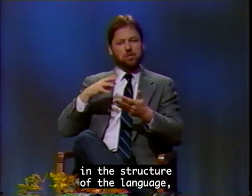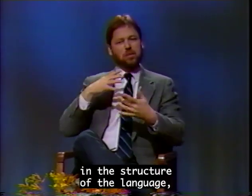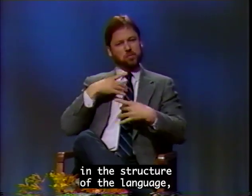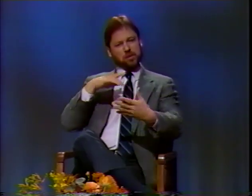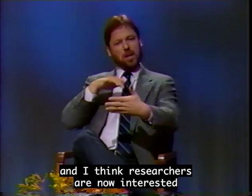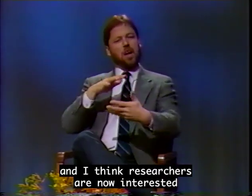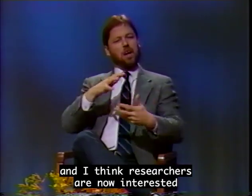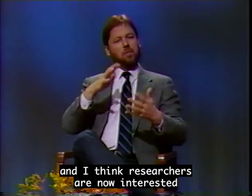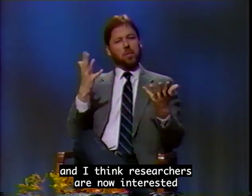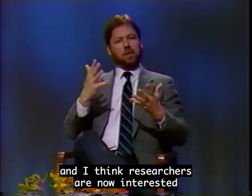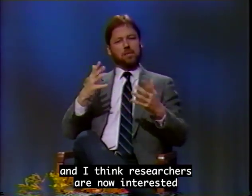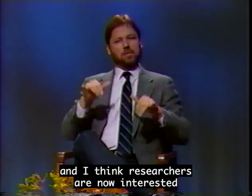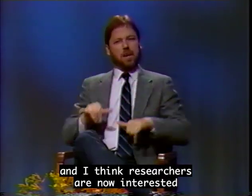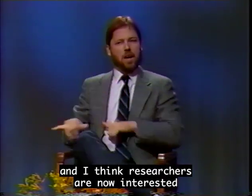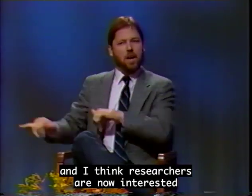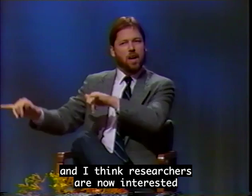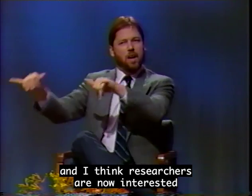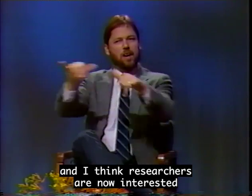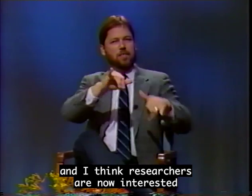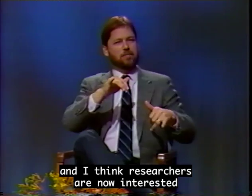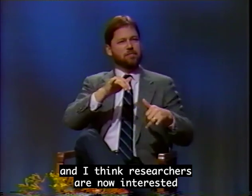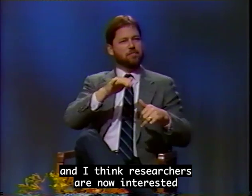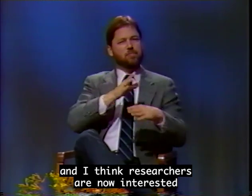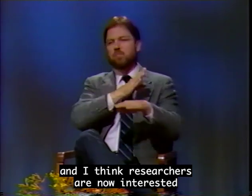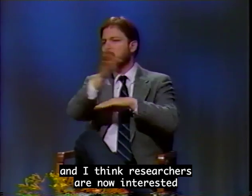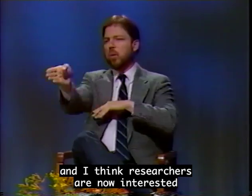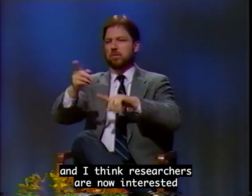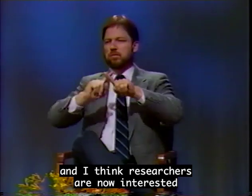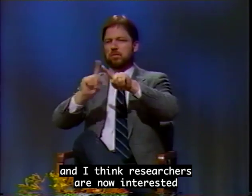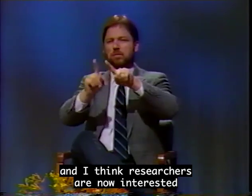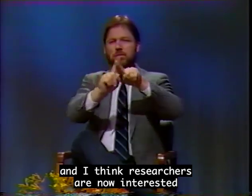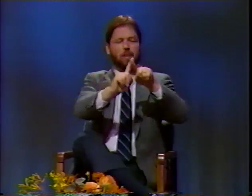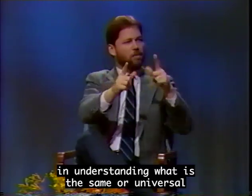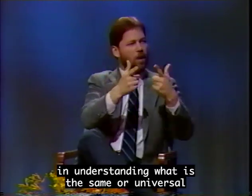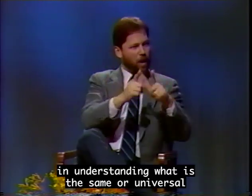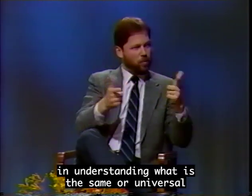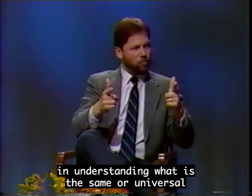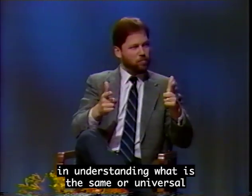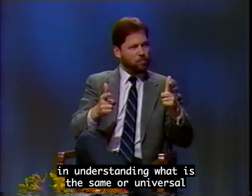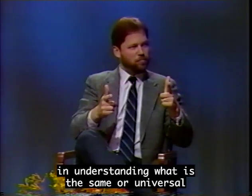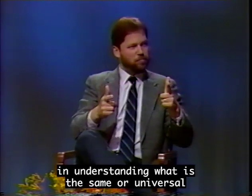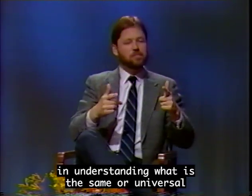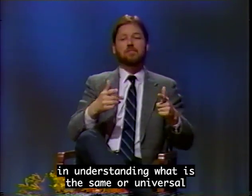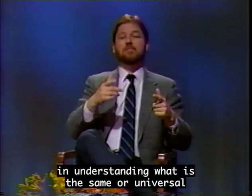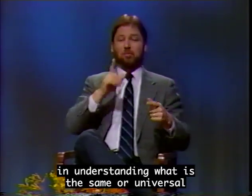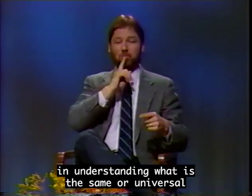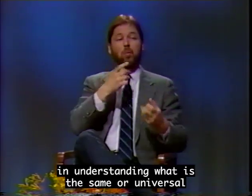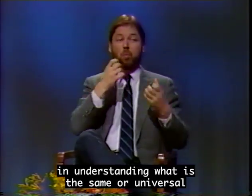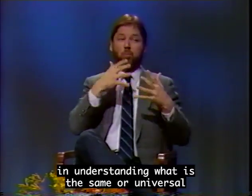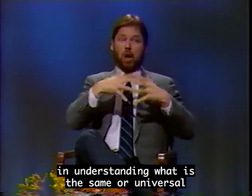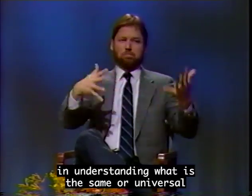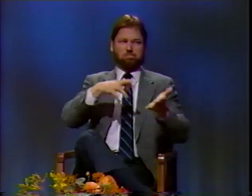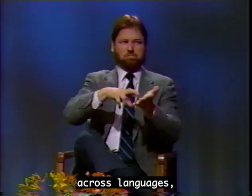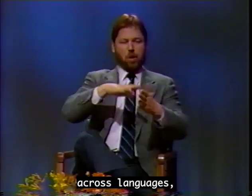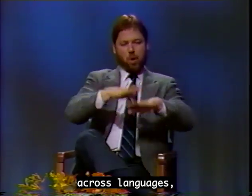of the language. And I think researchers are now interested in understanding what is the same or universal